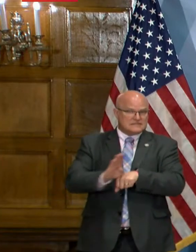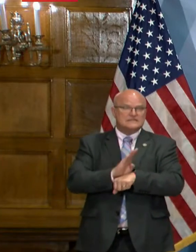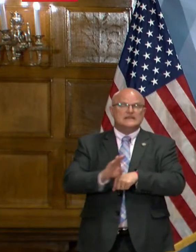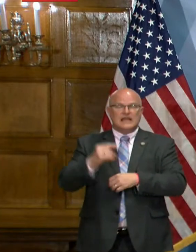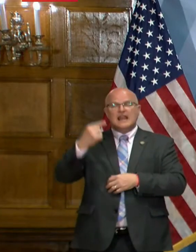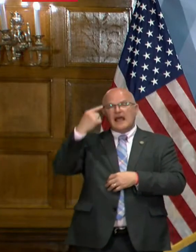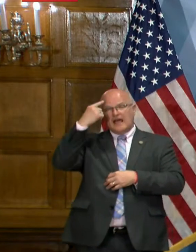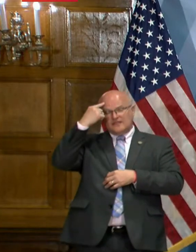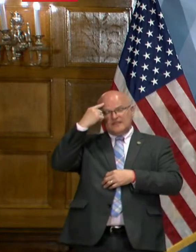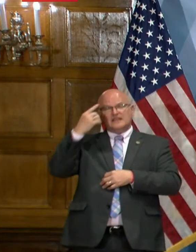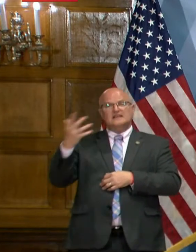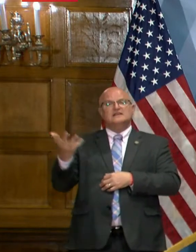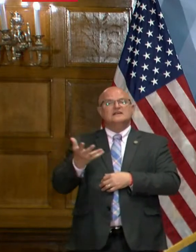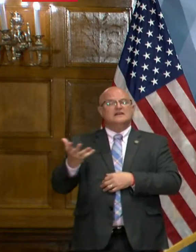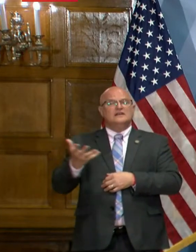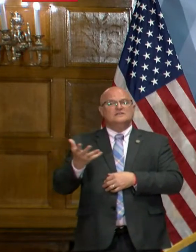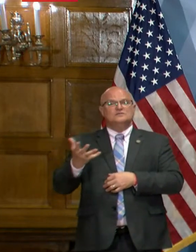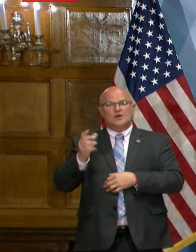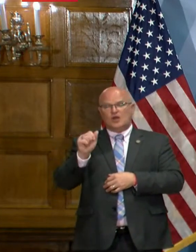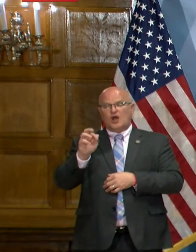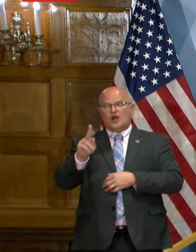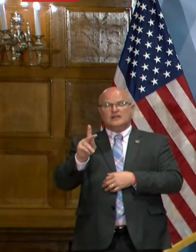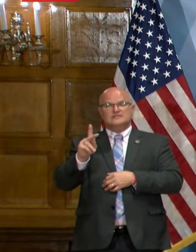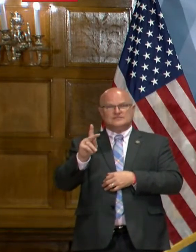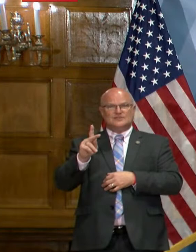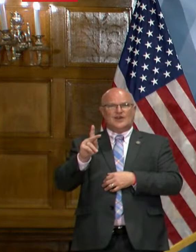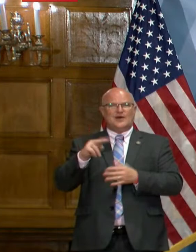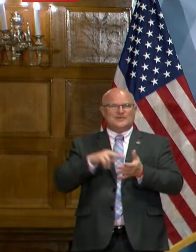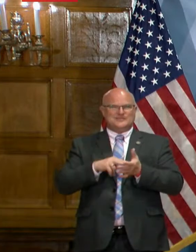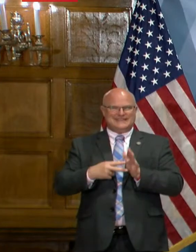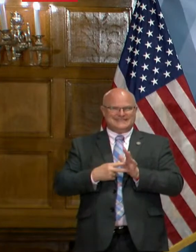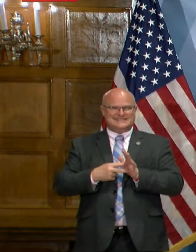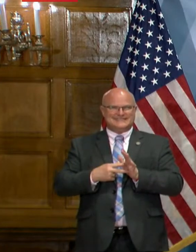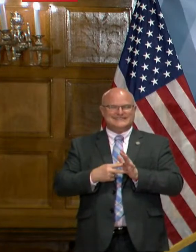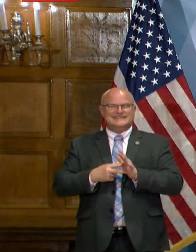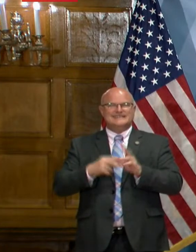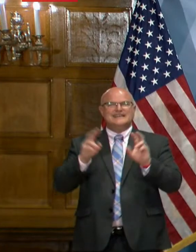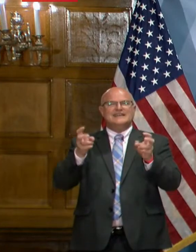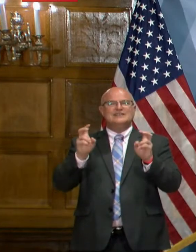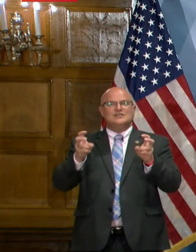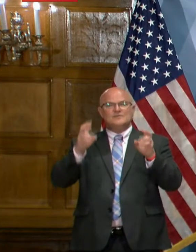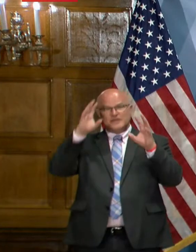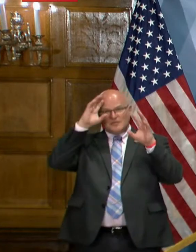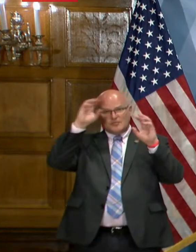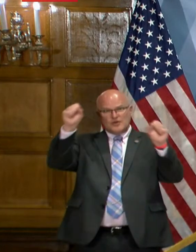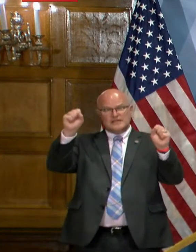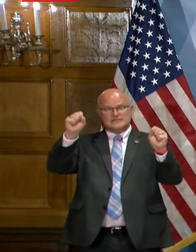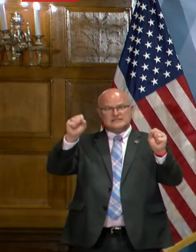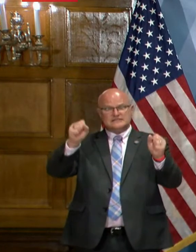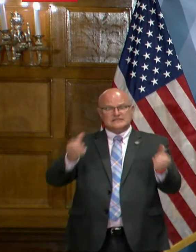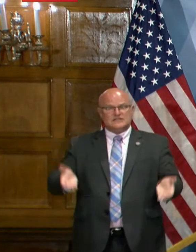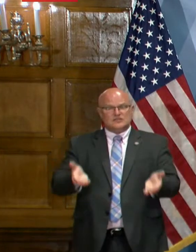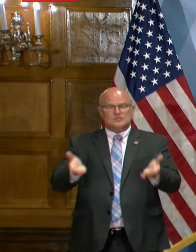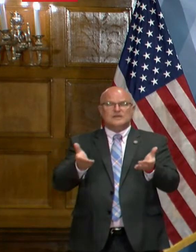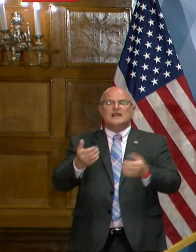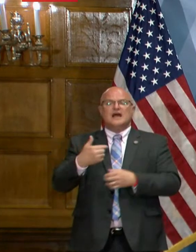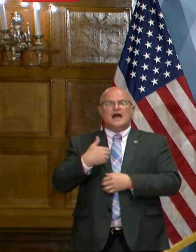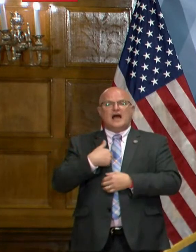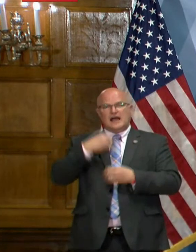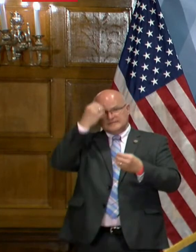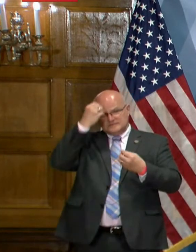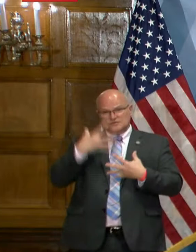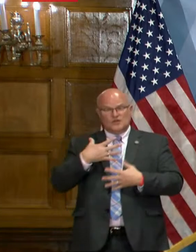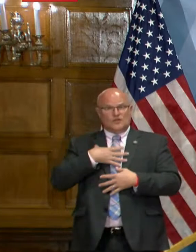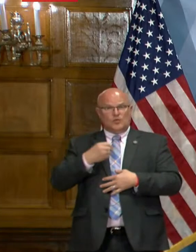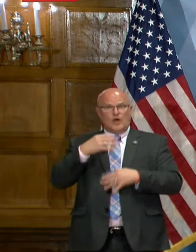and I think that's what Arkansas is about. In terms of the President's admonition, I was told the